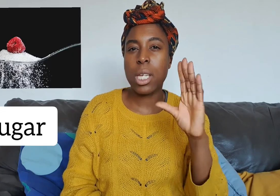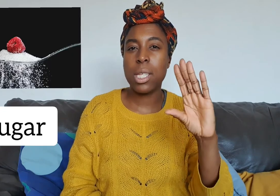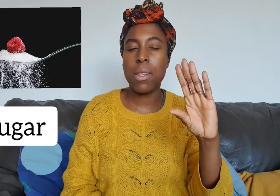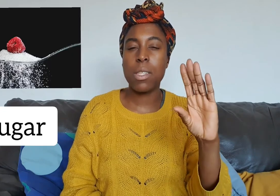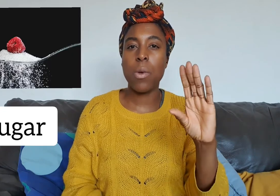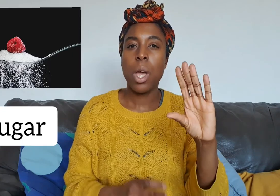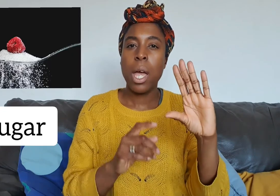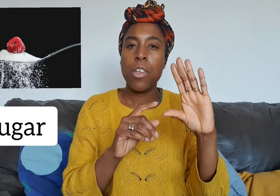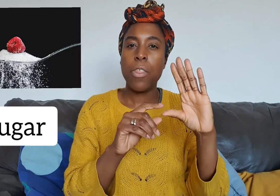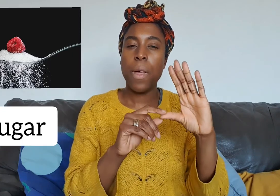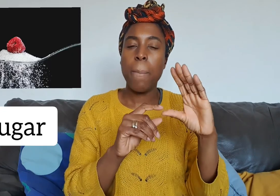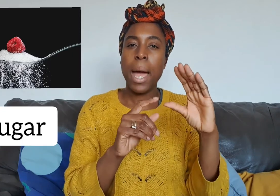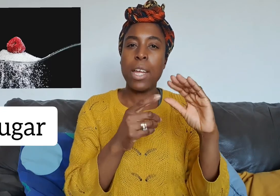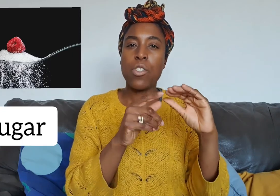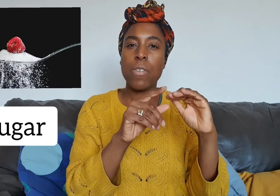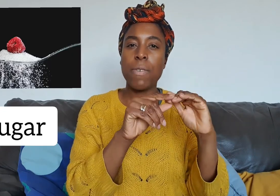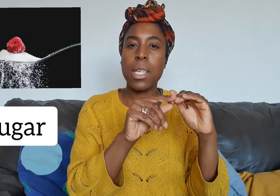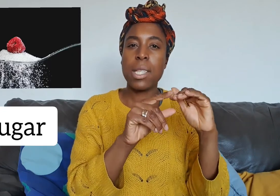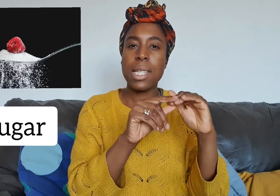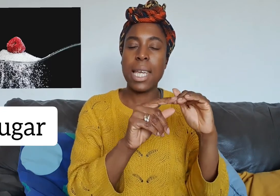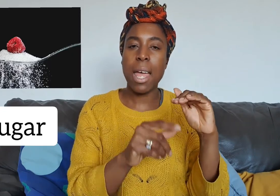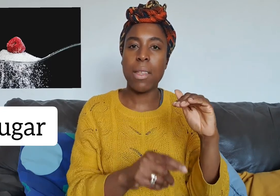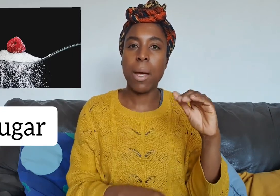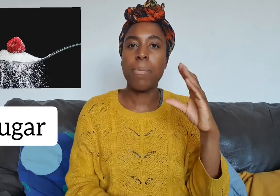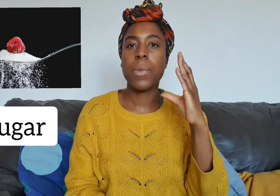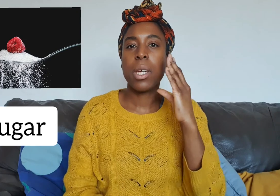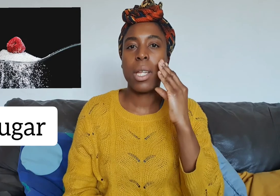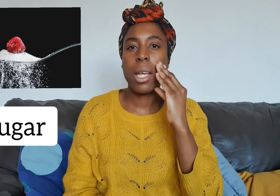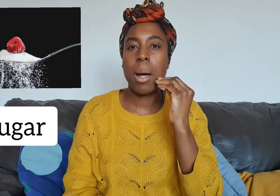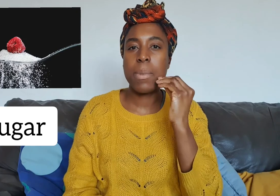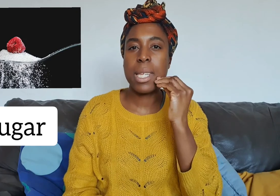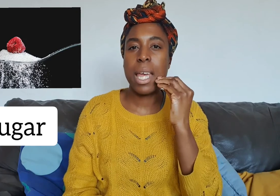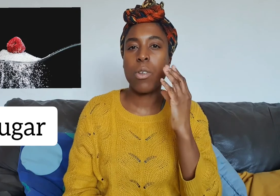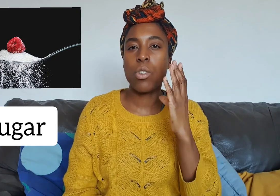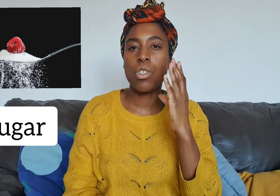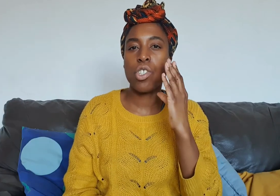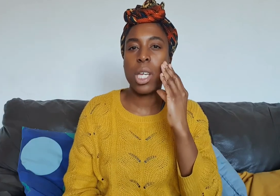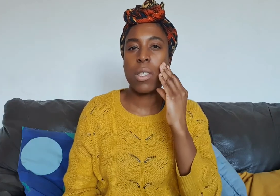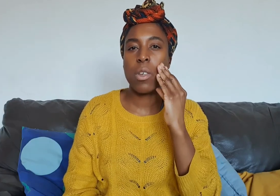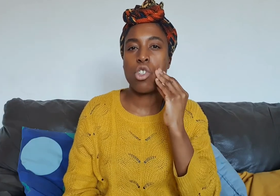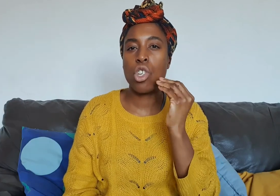together. So your thumb and your fingers are together. They come together on your cheek. So sugar.